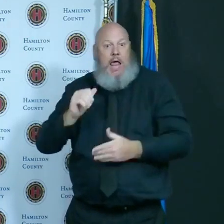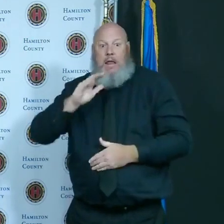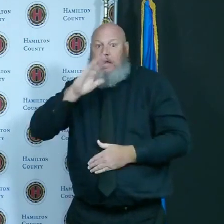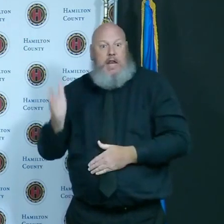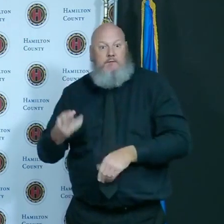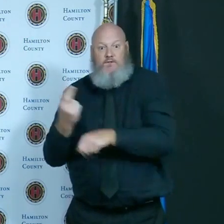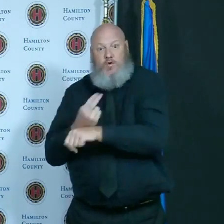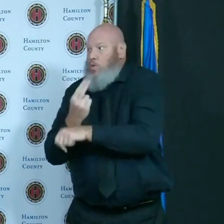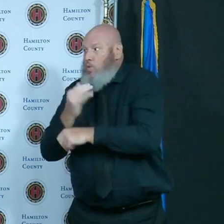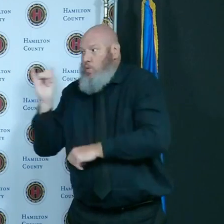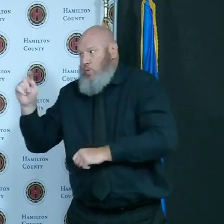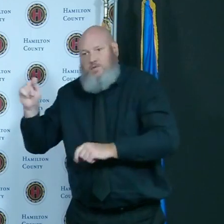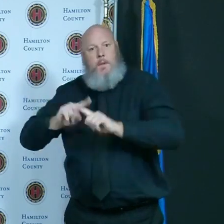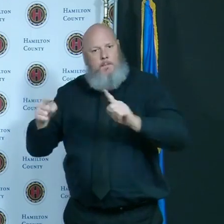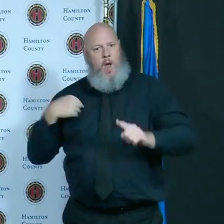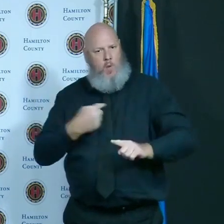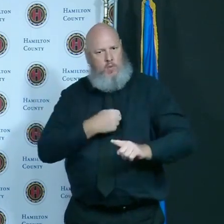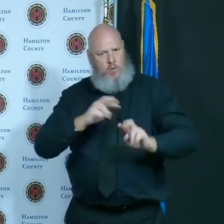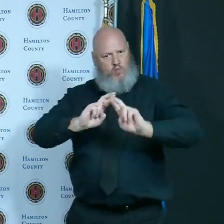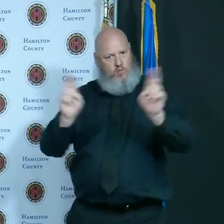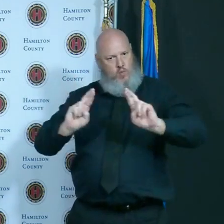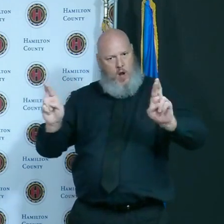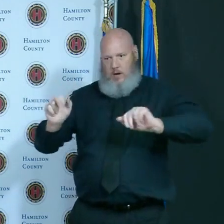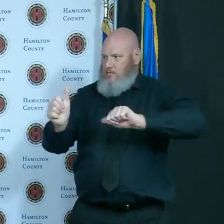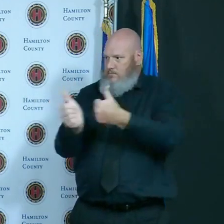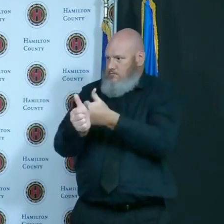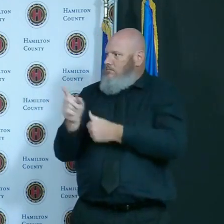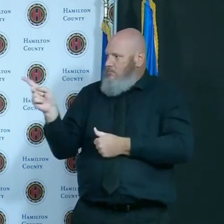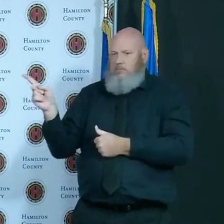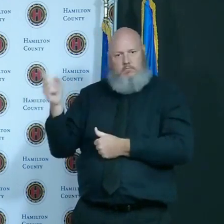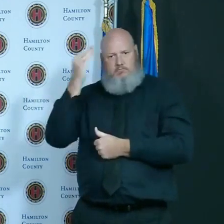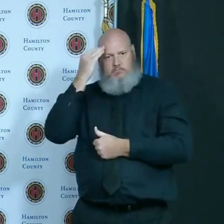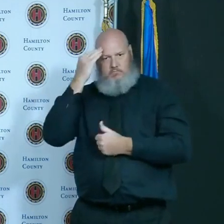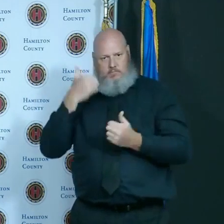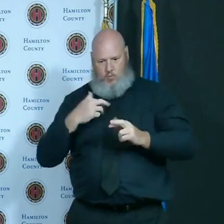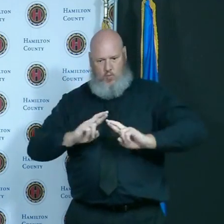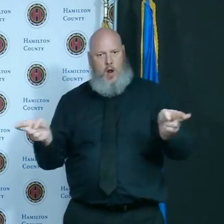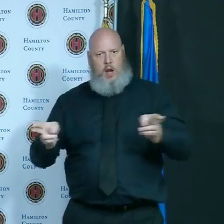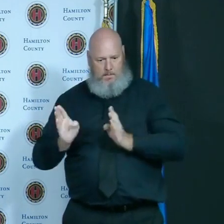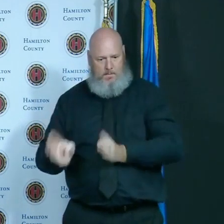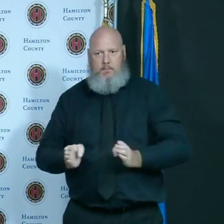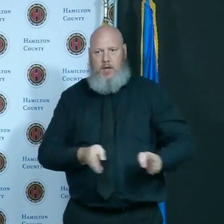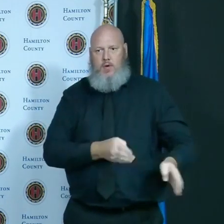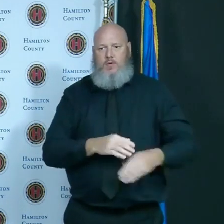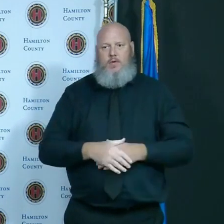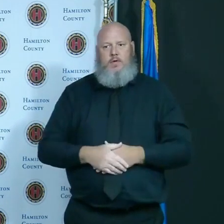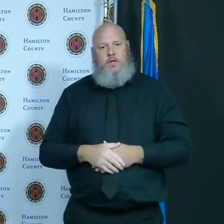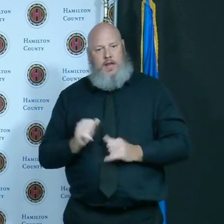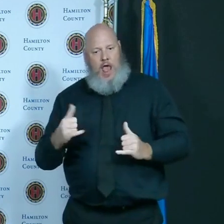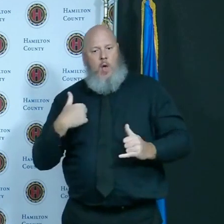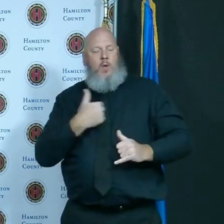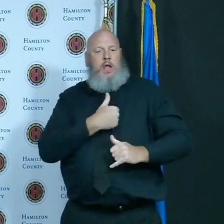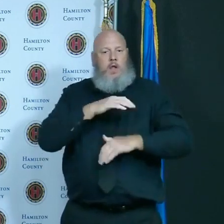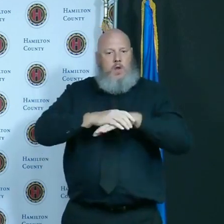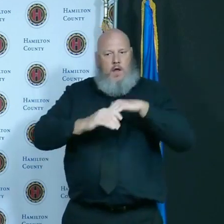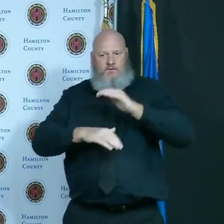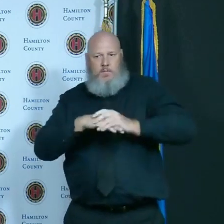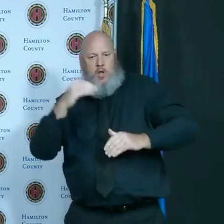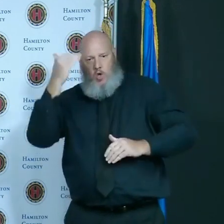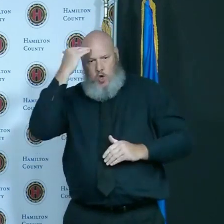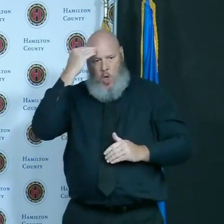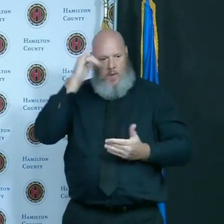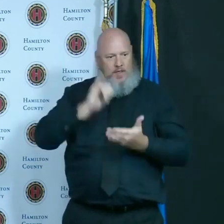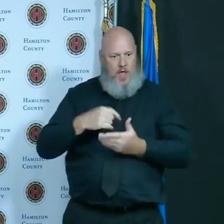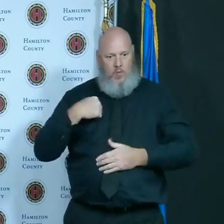we're ready. I have a great deal of comfort knowing that we're ready. And so as things progress and